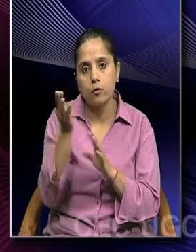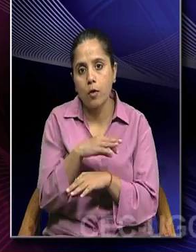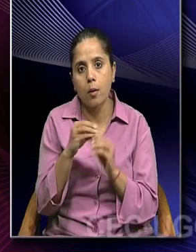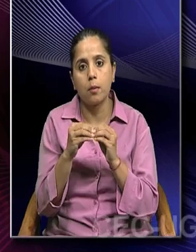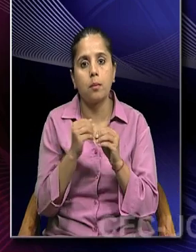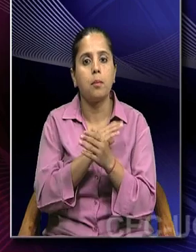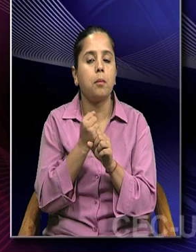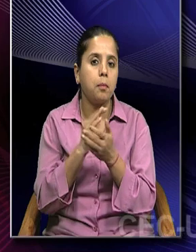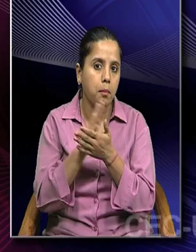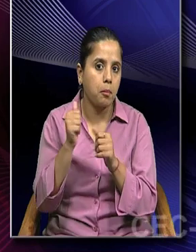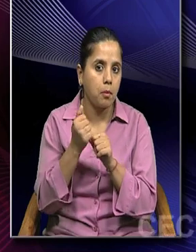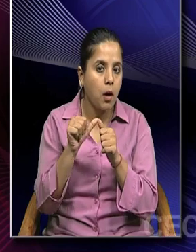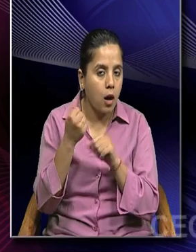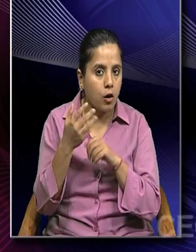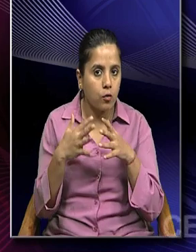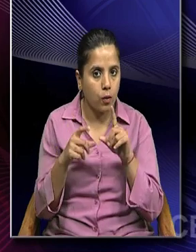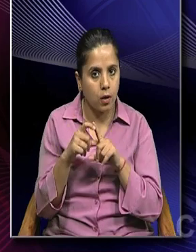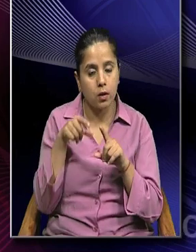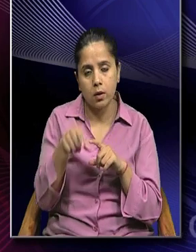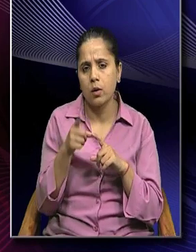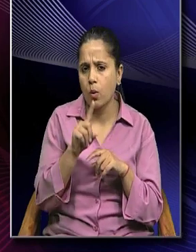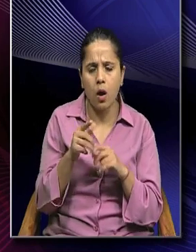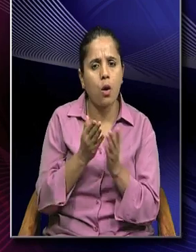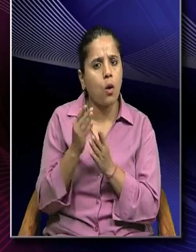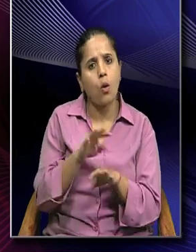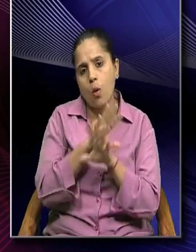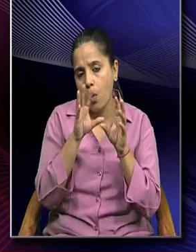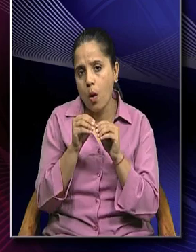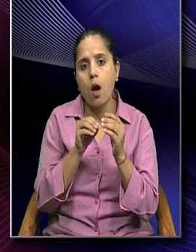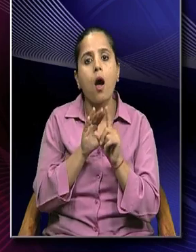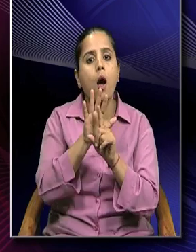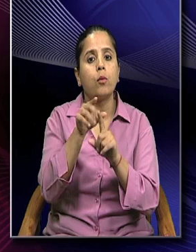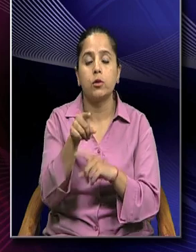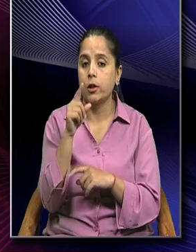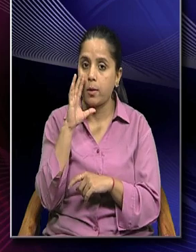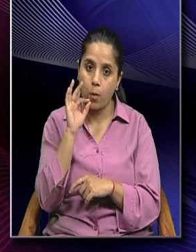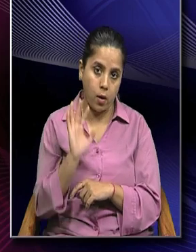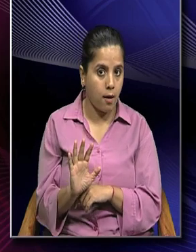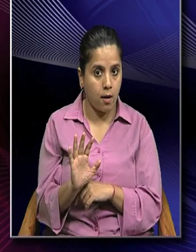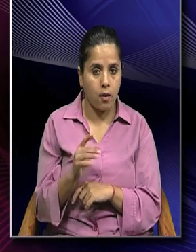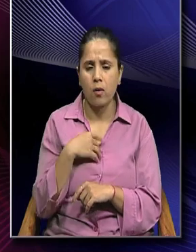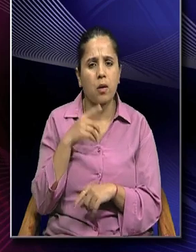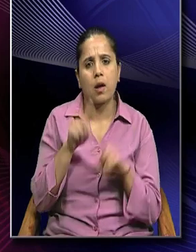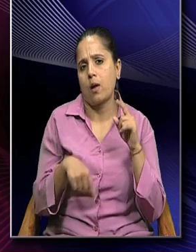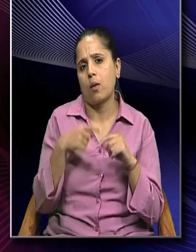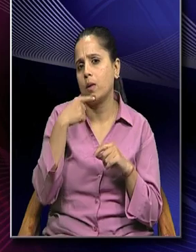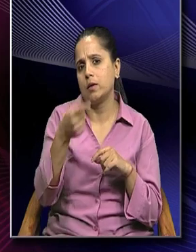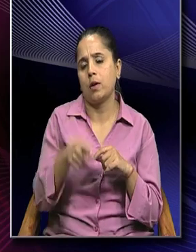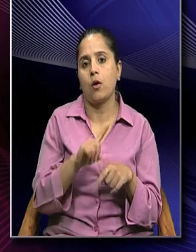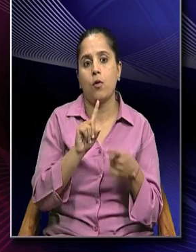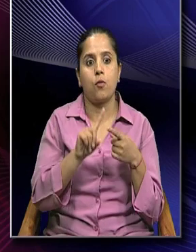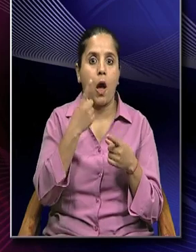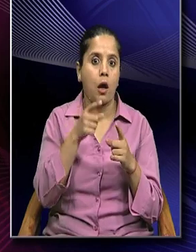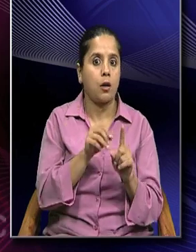Gita. In one way or the other, all four approaches are significant. We can't say that first approach